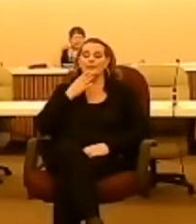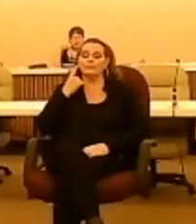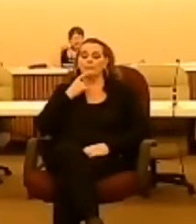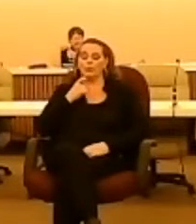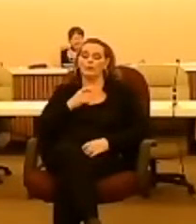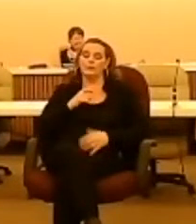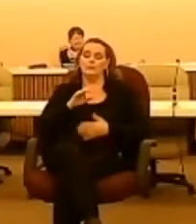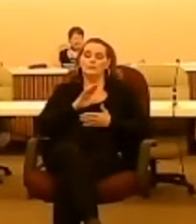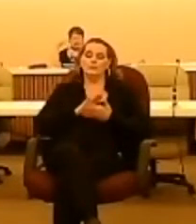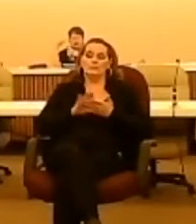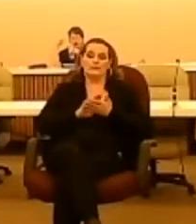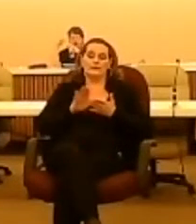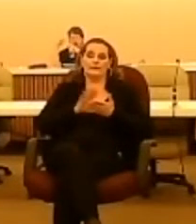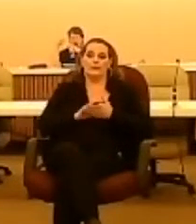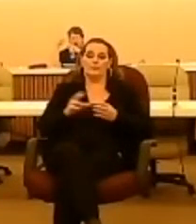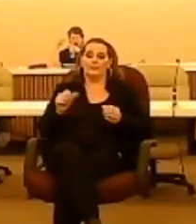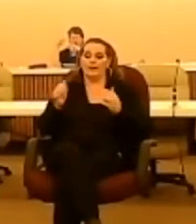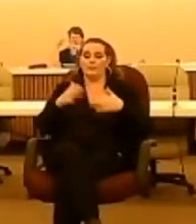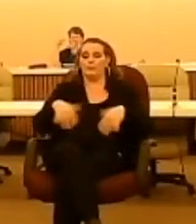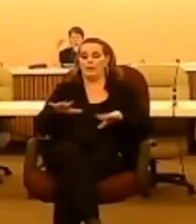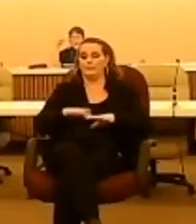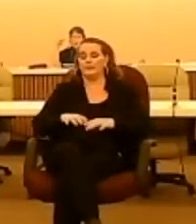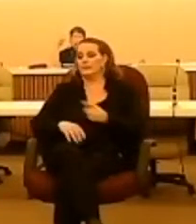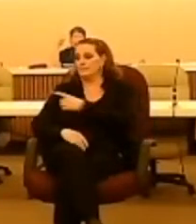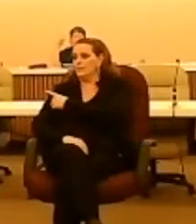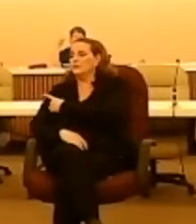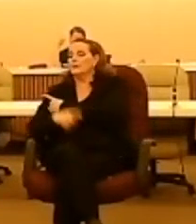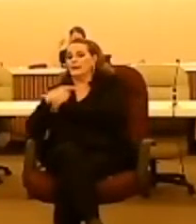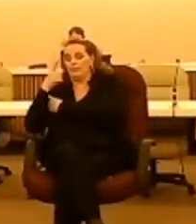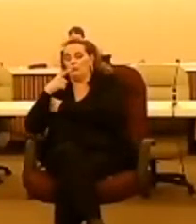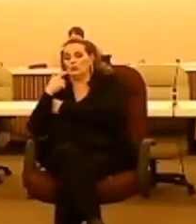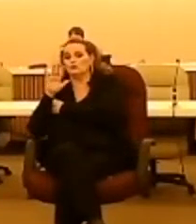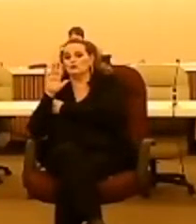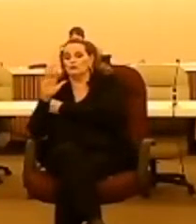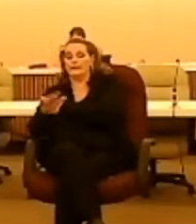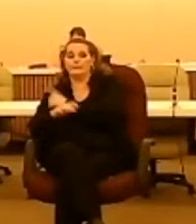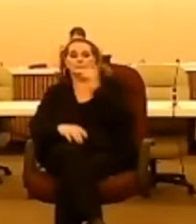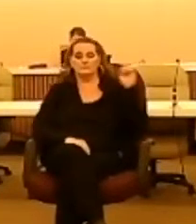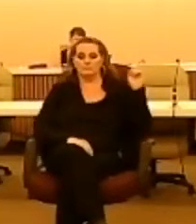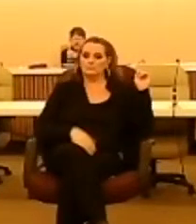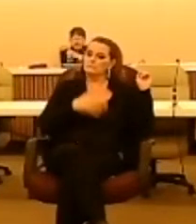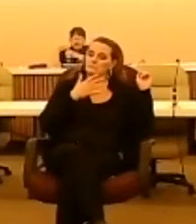property. Yeah, it looks great. It looks much, much better.